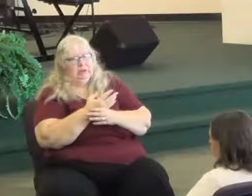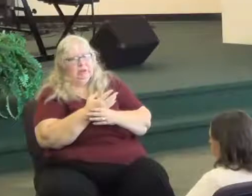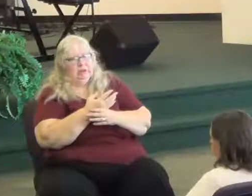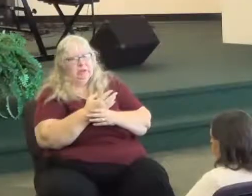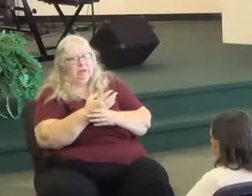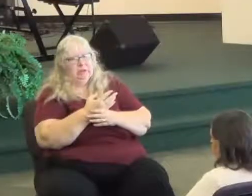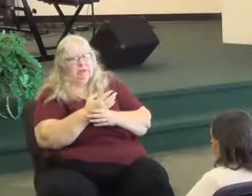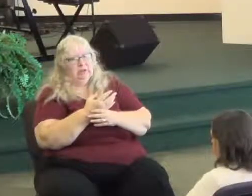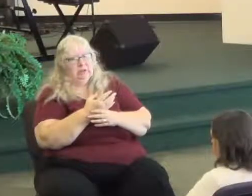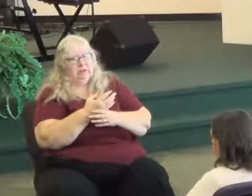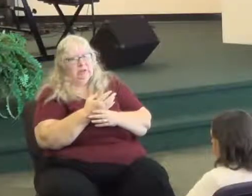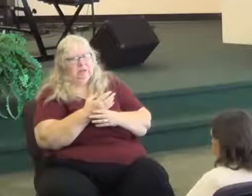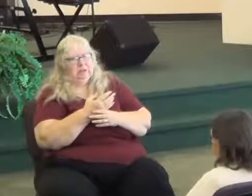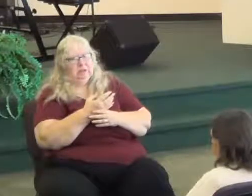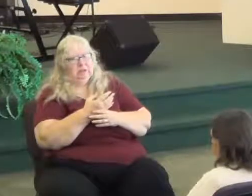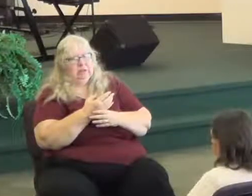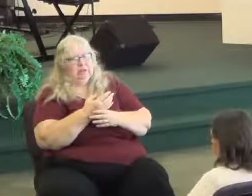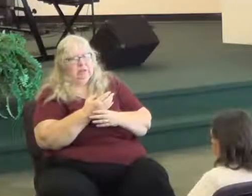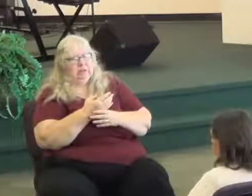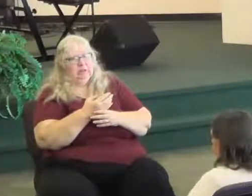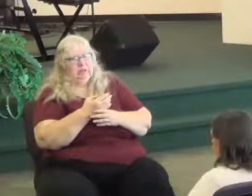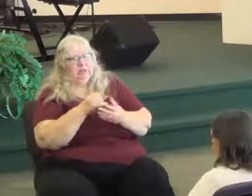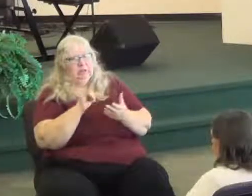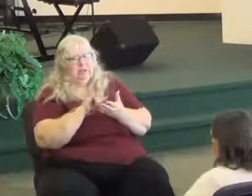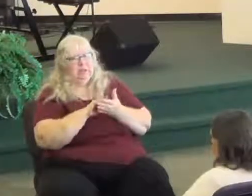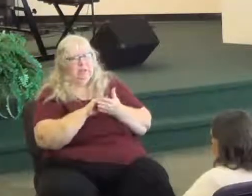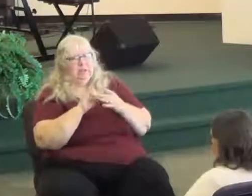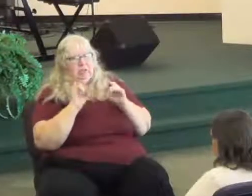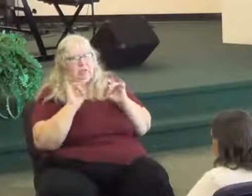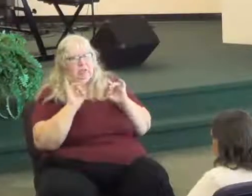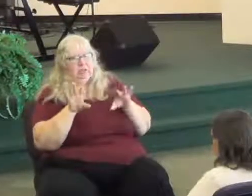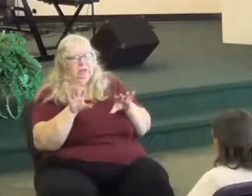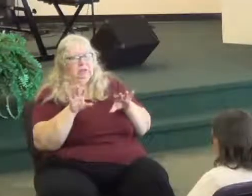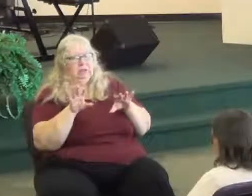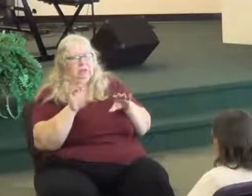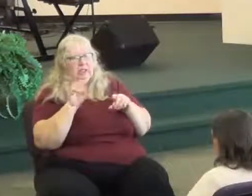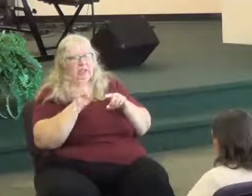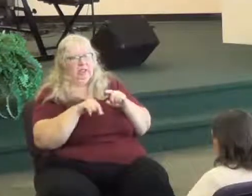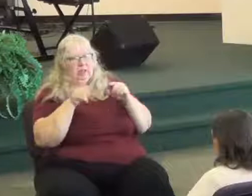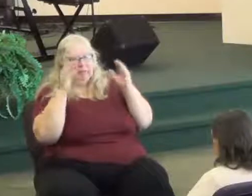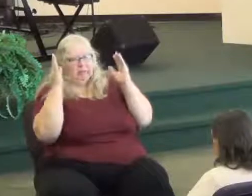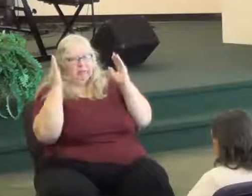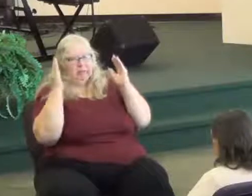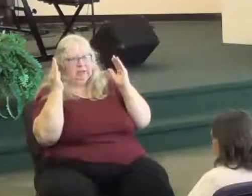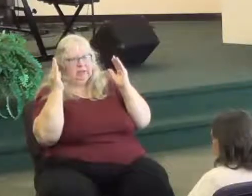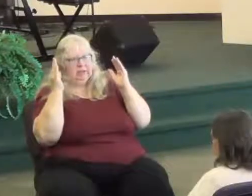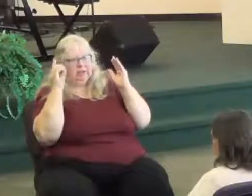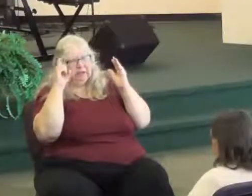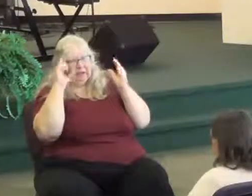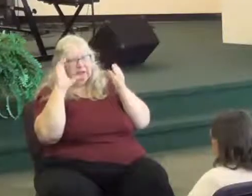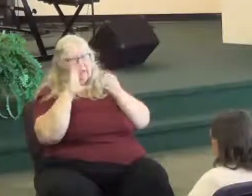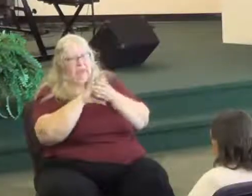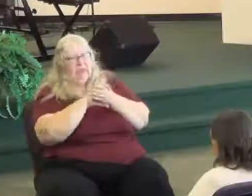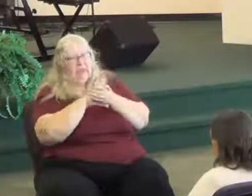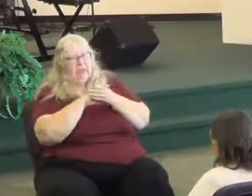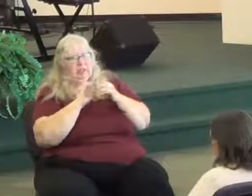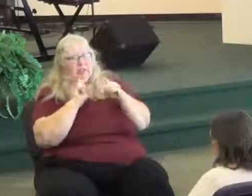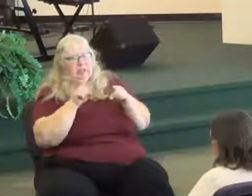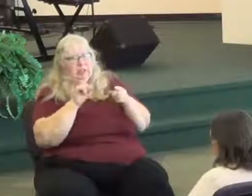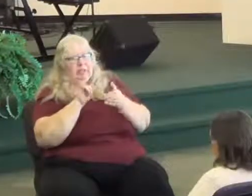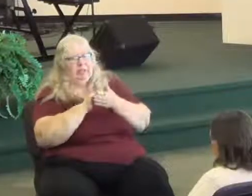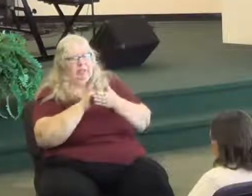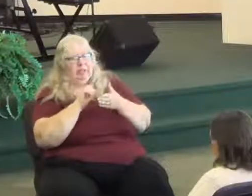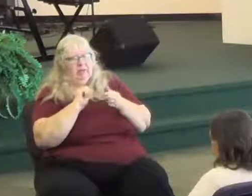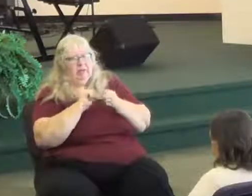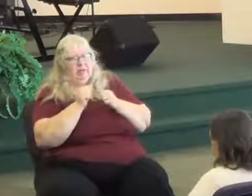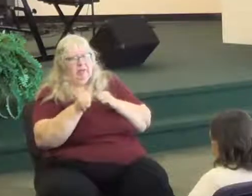testimony going, that's disgusting. I can't believe they went that far. But man, sin is disgusting and